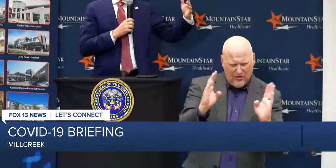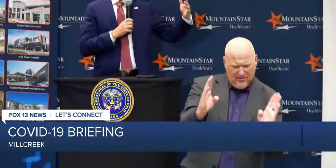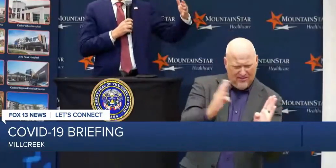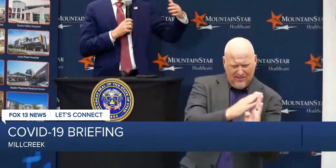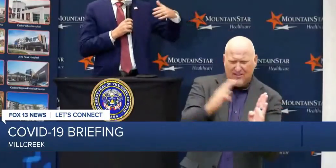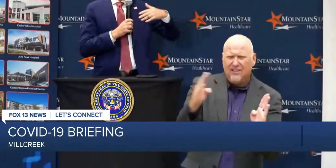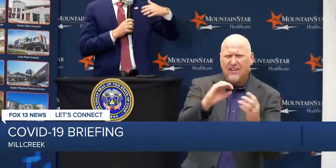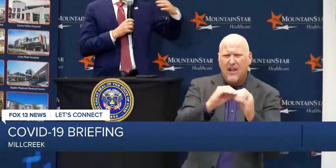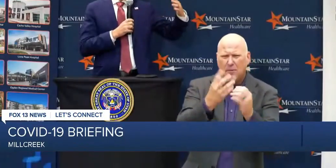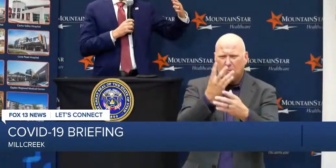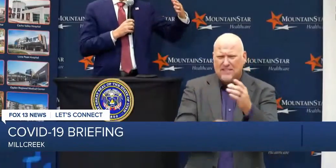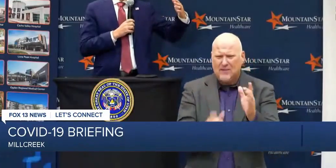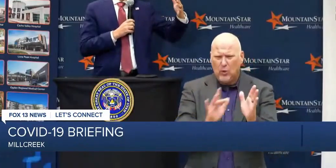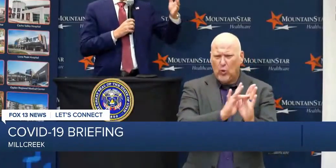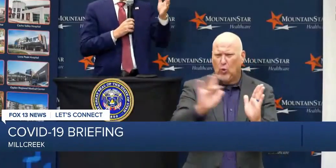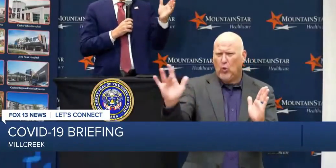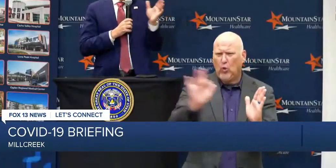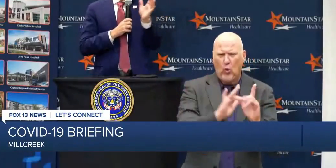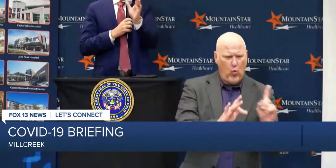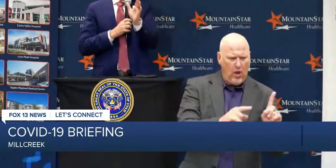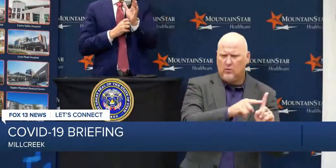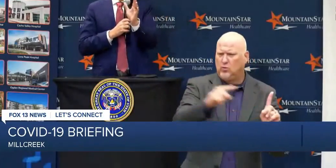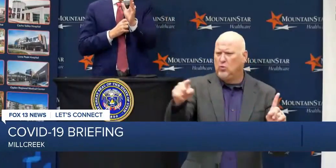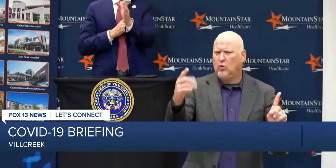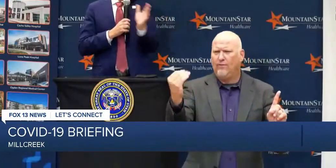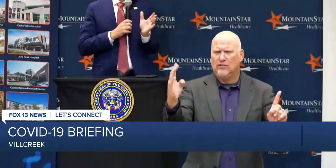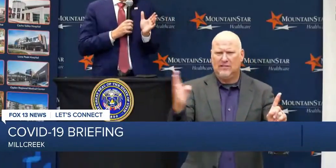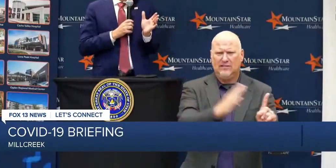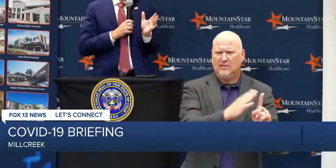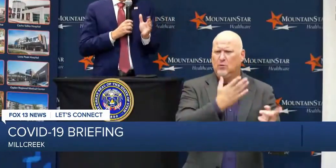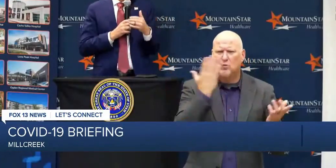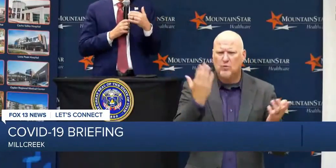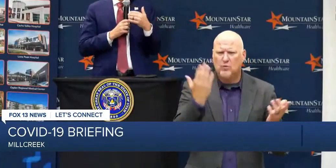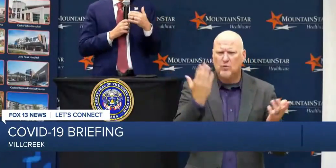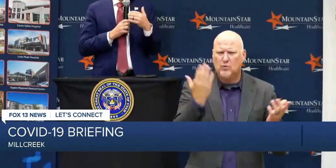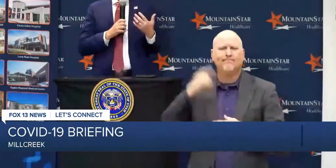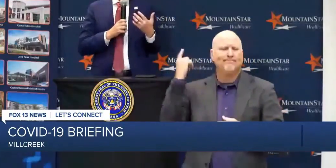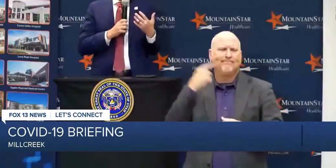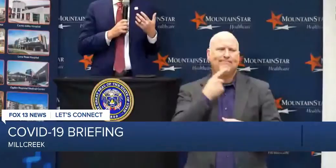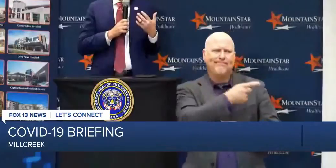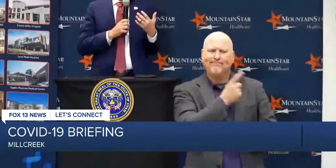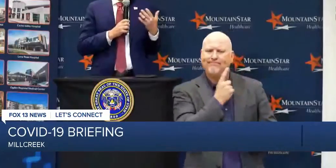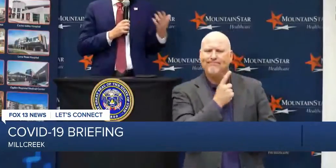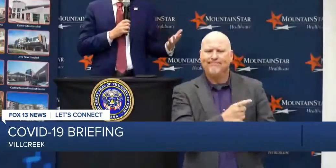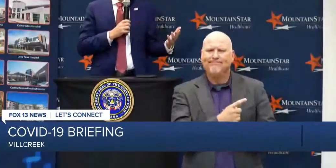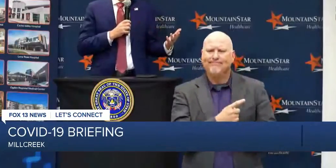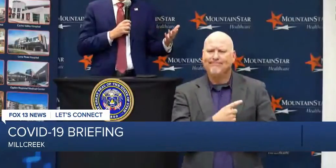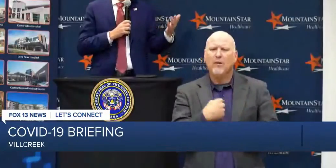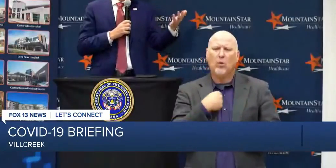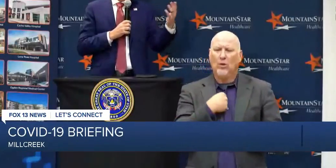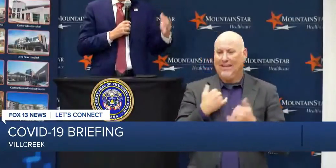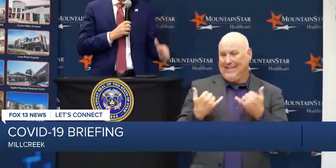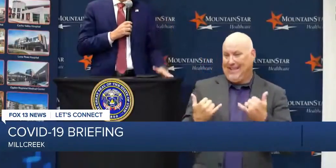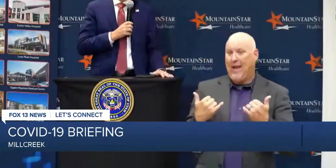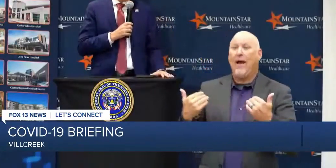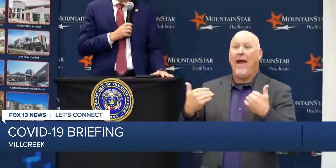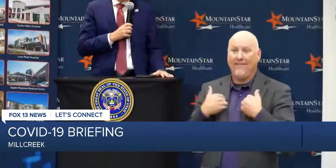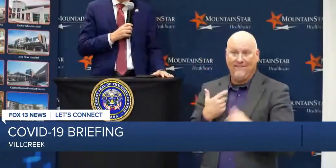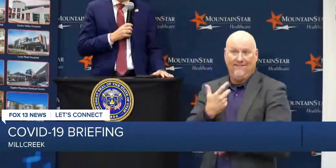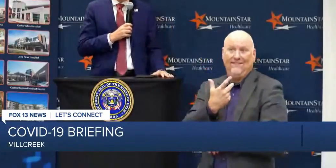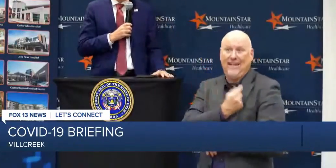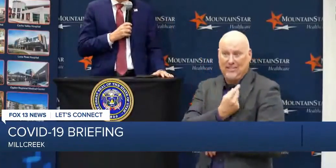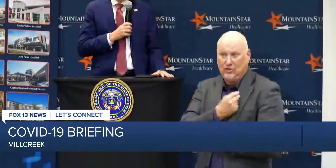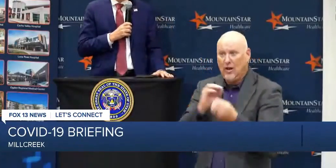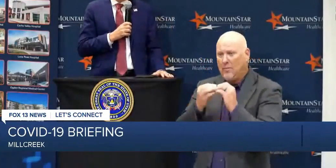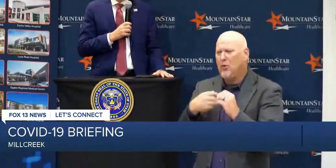using throughout the pandemic, not knowing what vaccines would do. But now that we have vaccines and those numbers are different, I think it absolutely